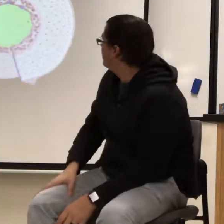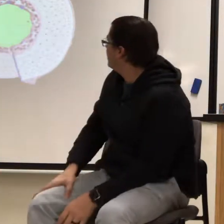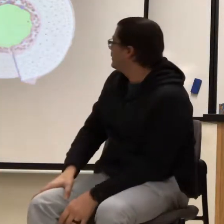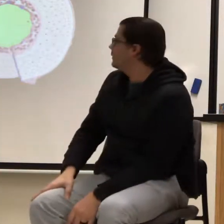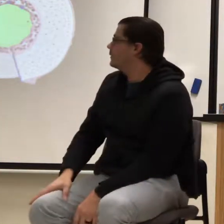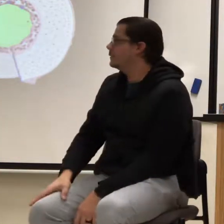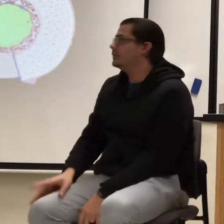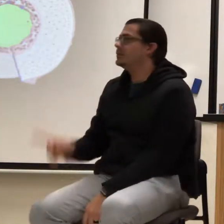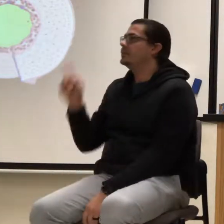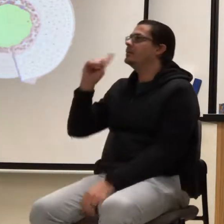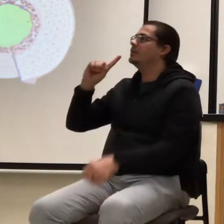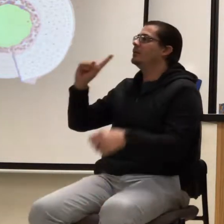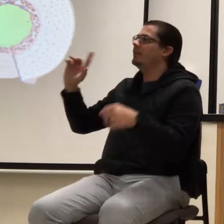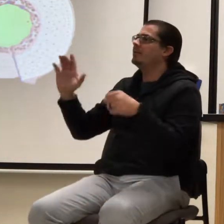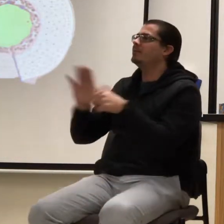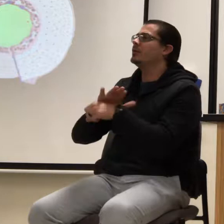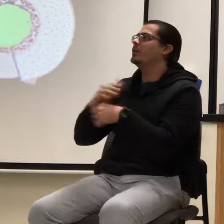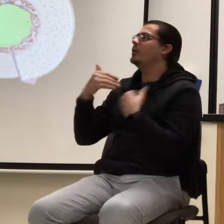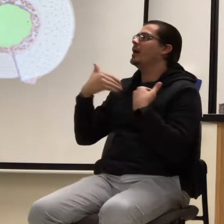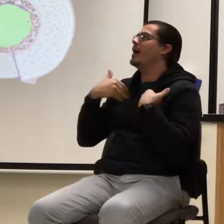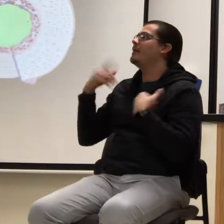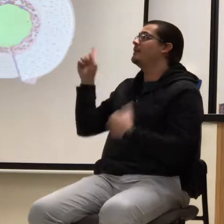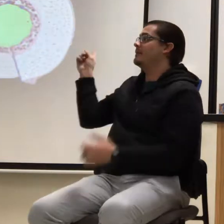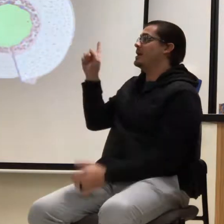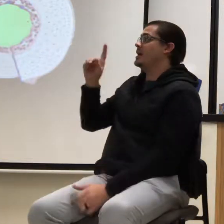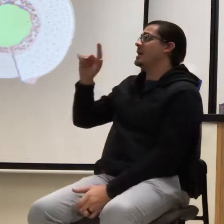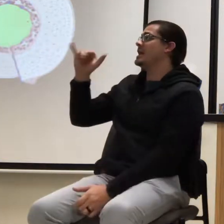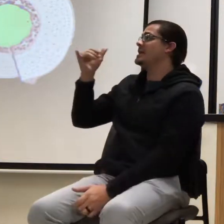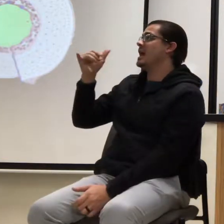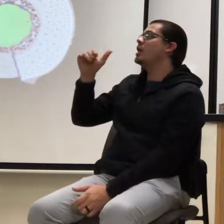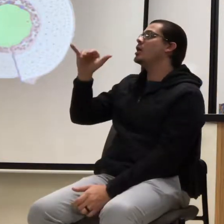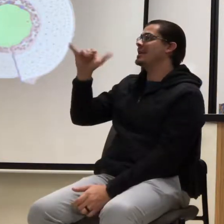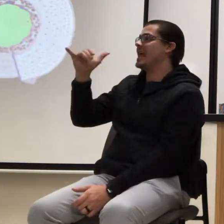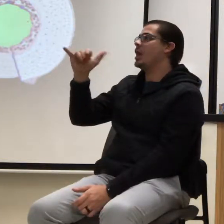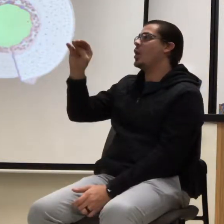this one is filled with yellow marrow.